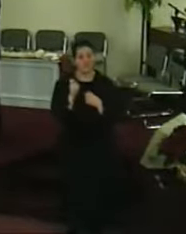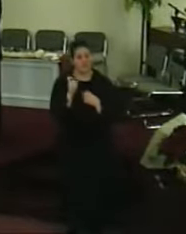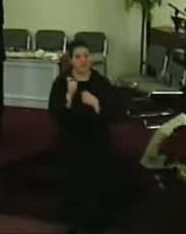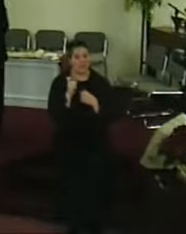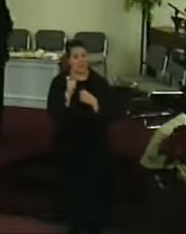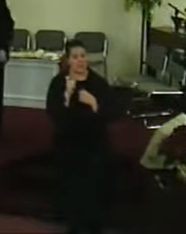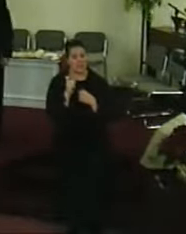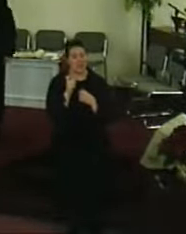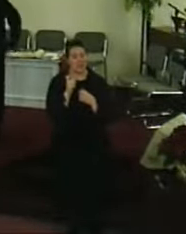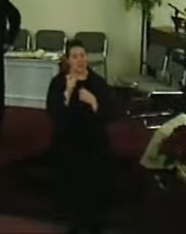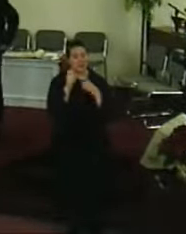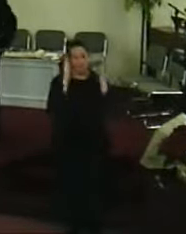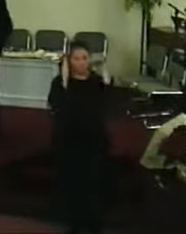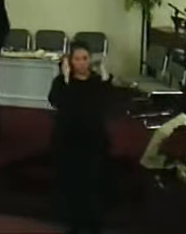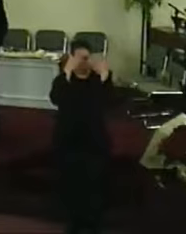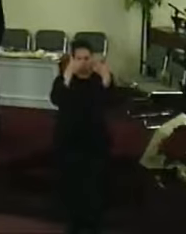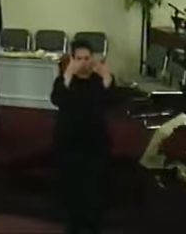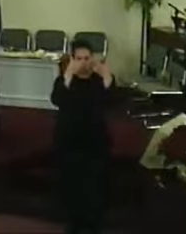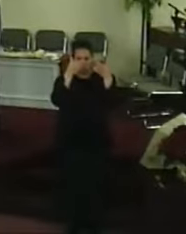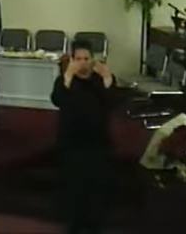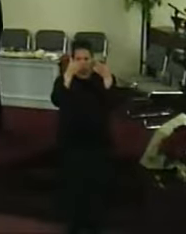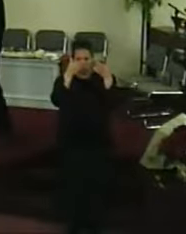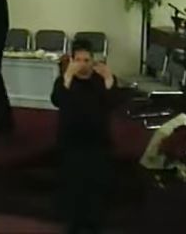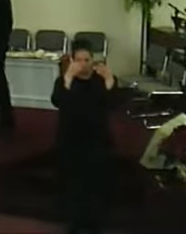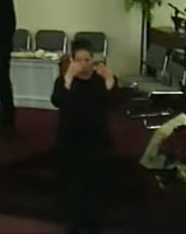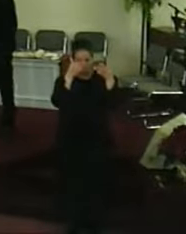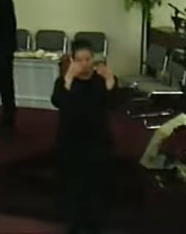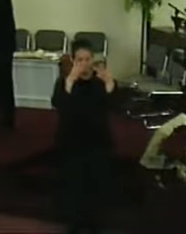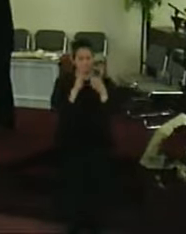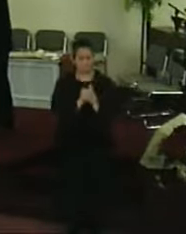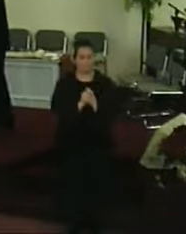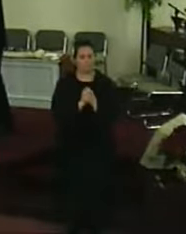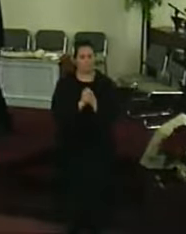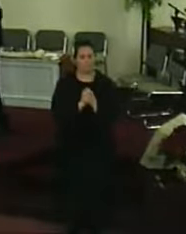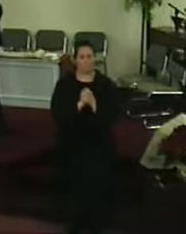eyes on the prize, if you will. Amen. And